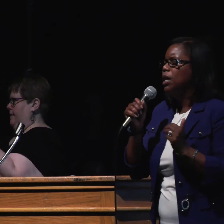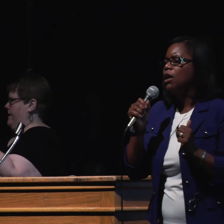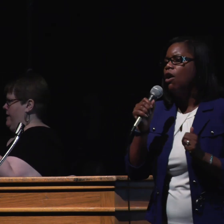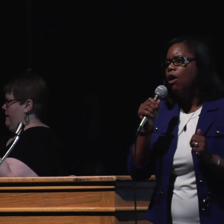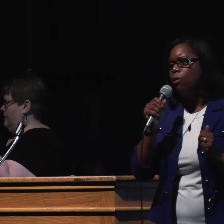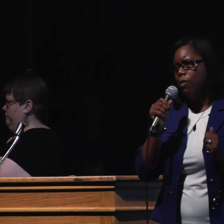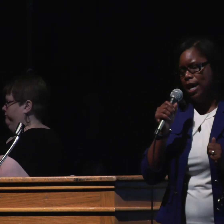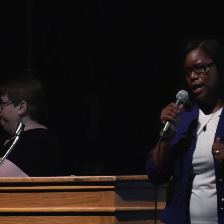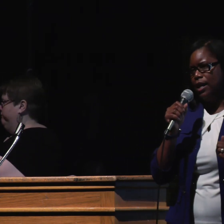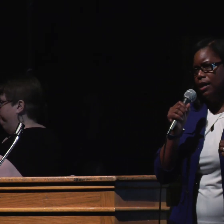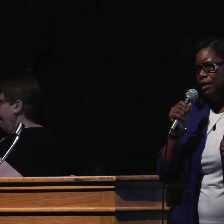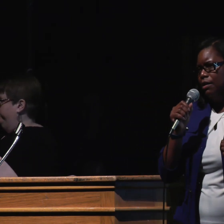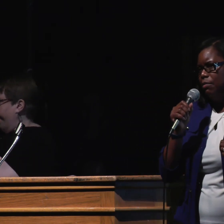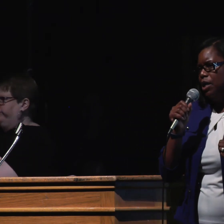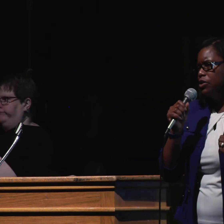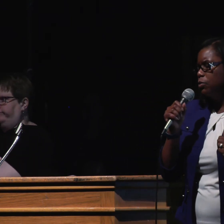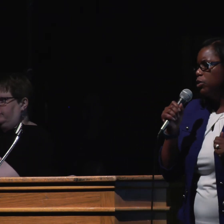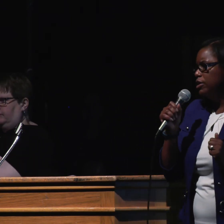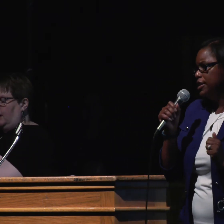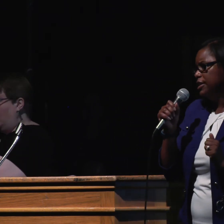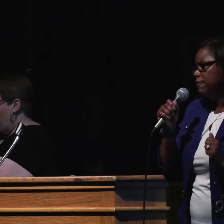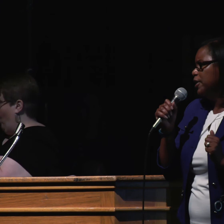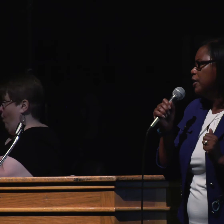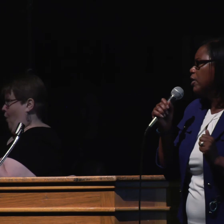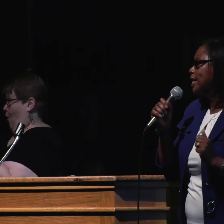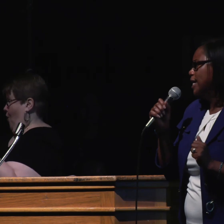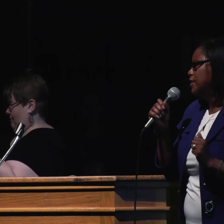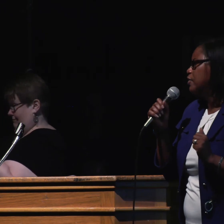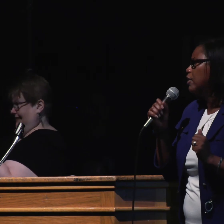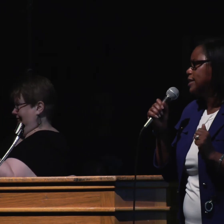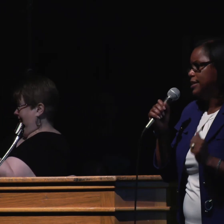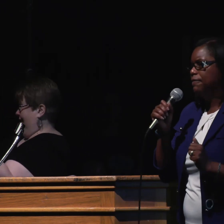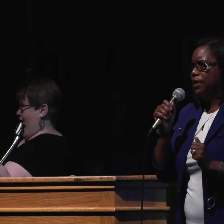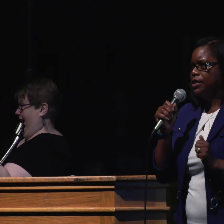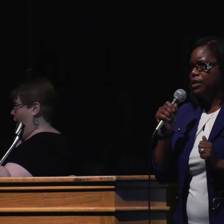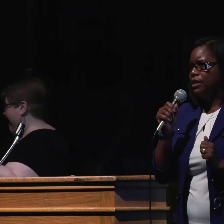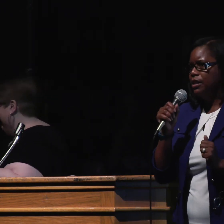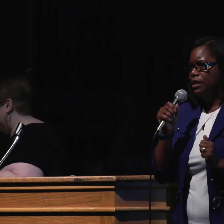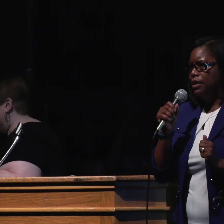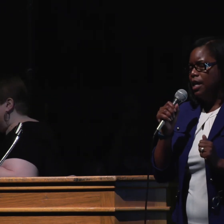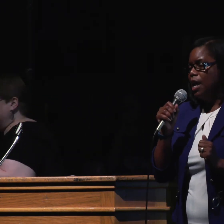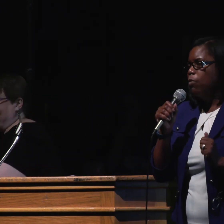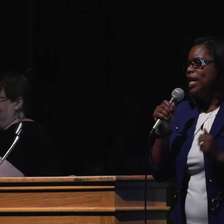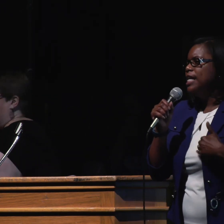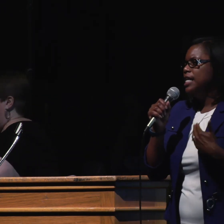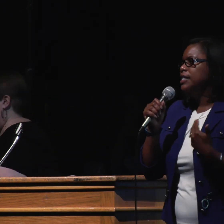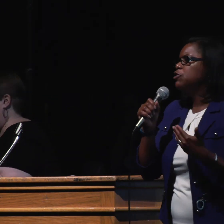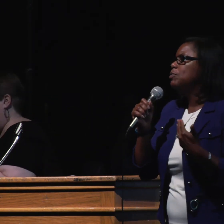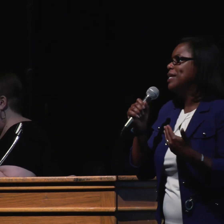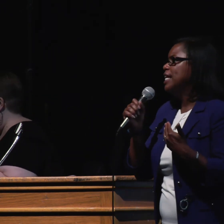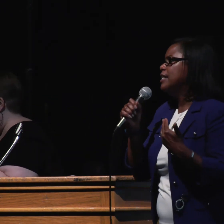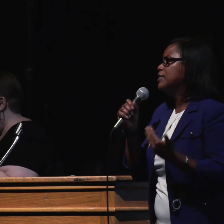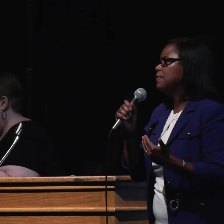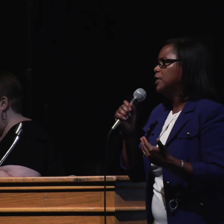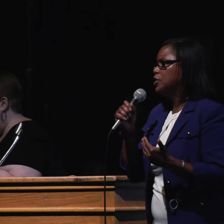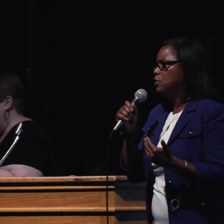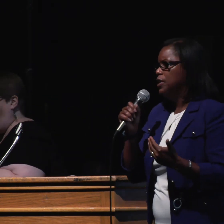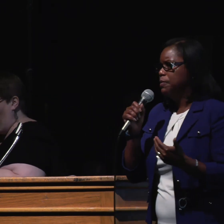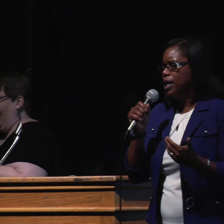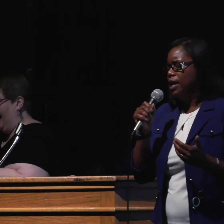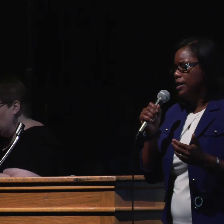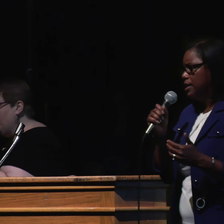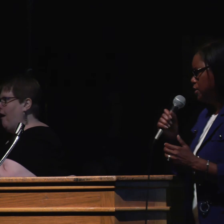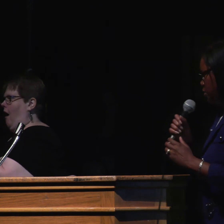are coming our way? Because the world is different and our kids are different. And we need to be different